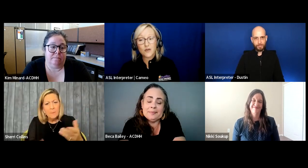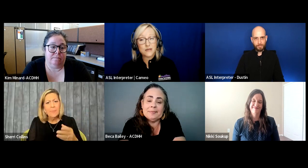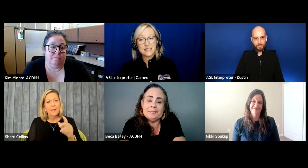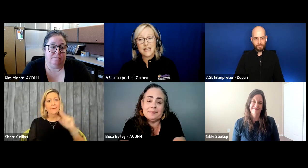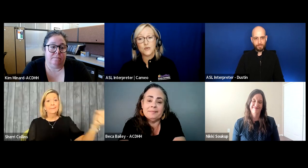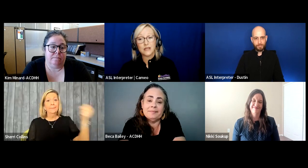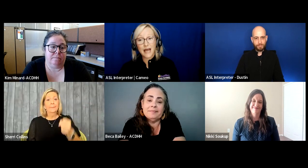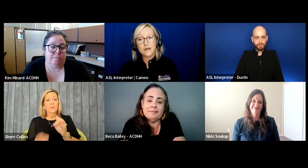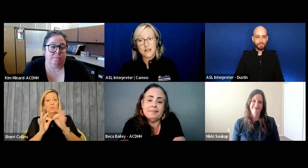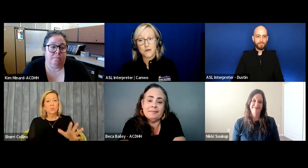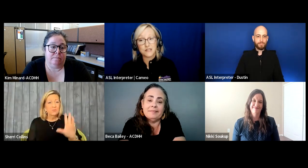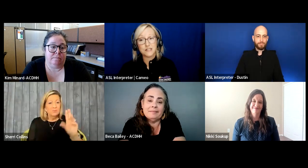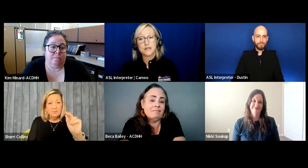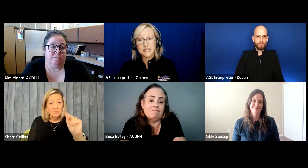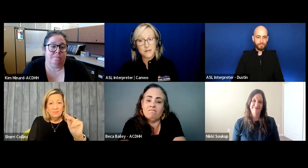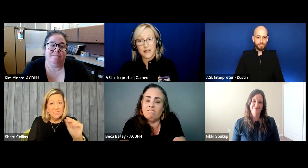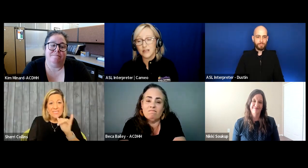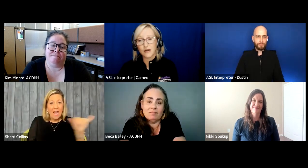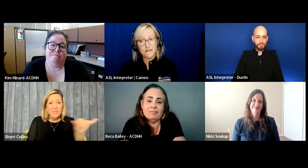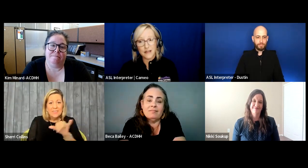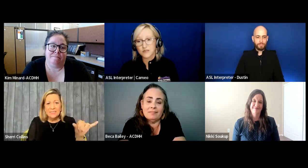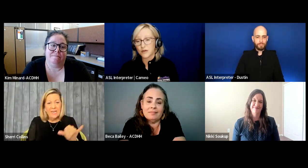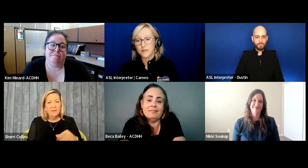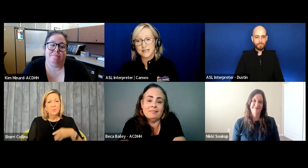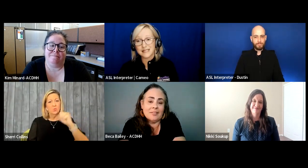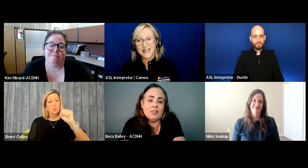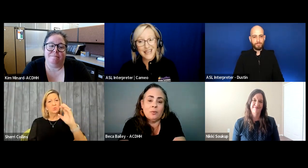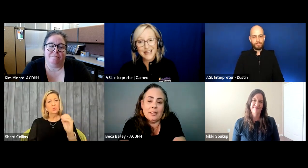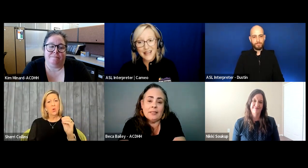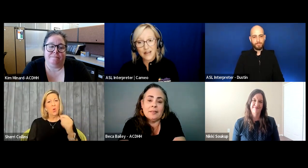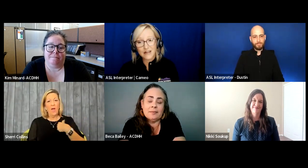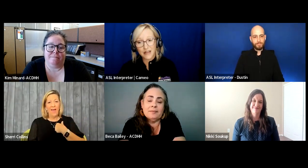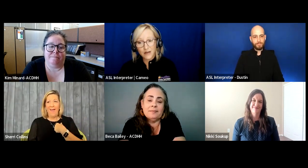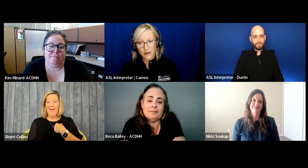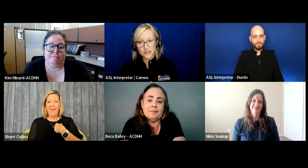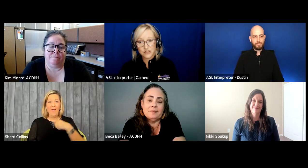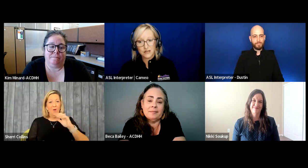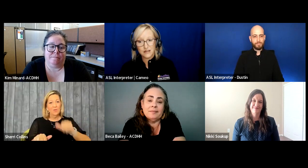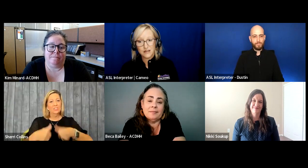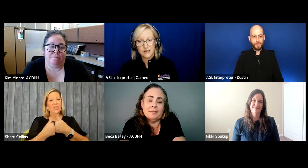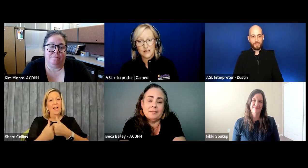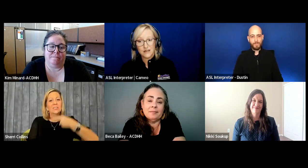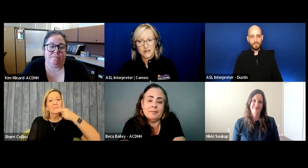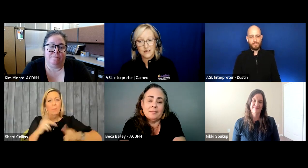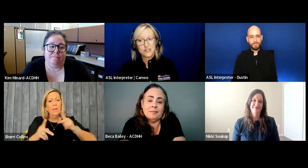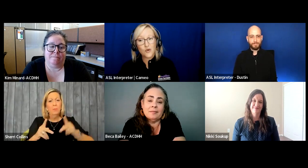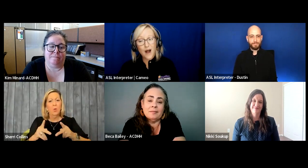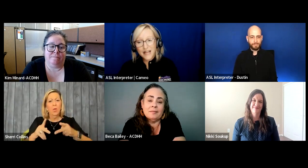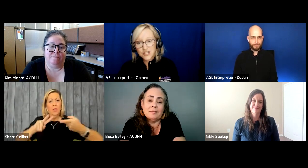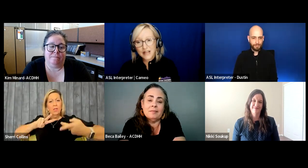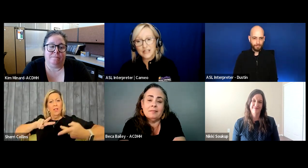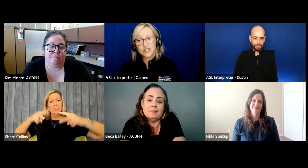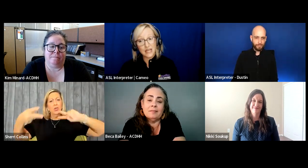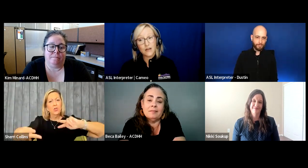What is it going to take to allow a deaf person to participate in your event or your business in their native language? So